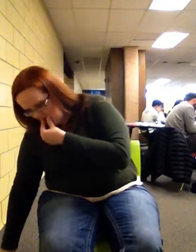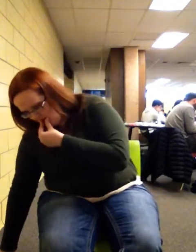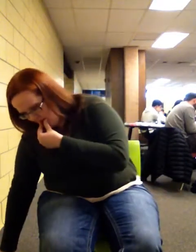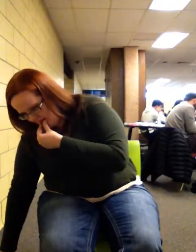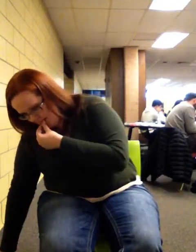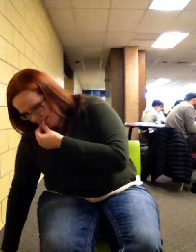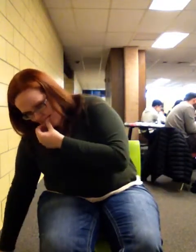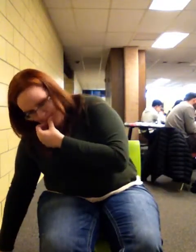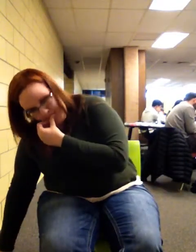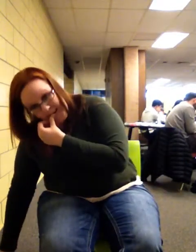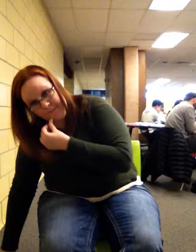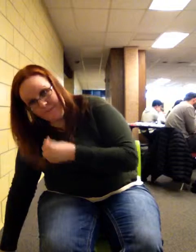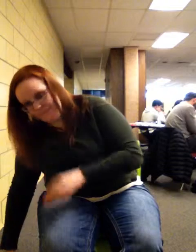and pull out the handout that I gave you.